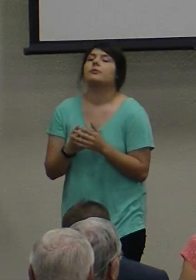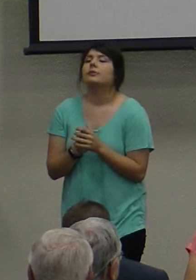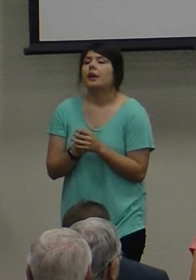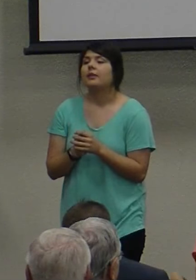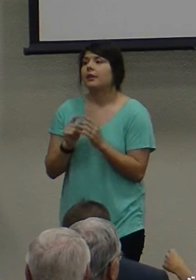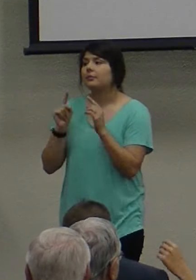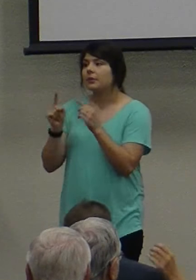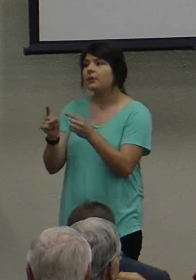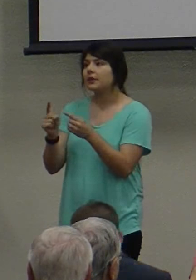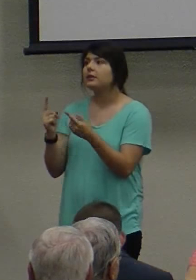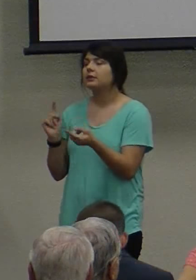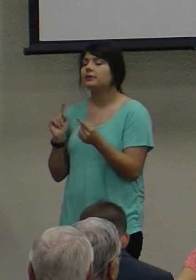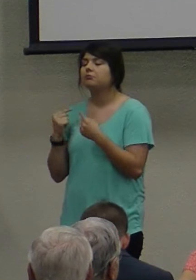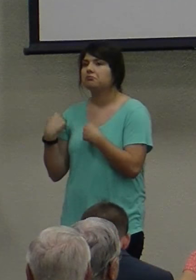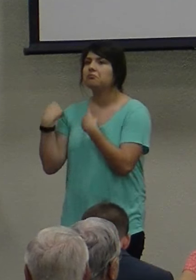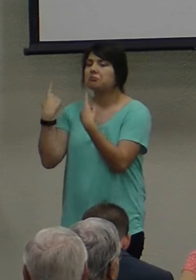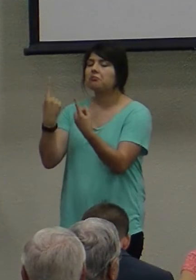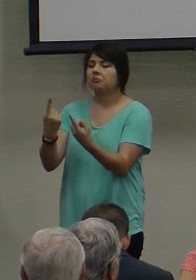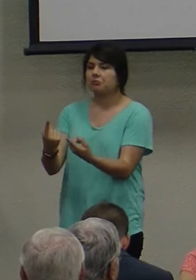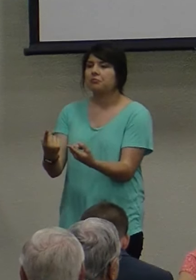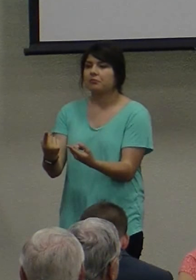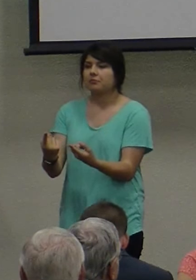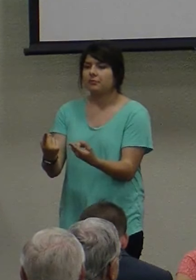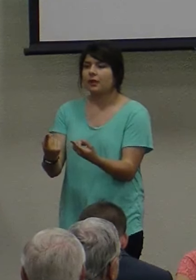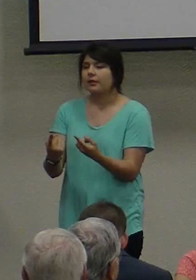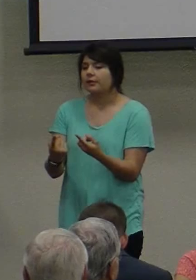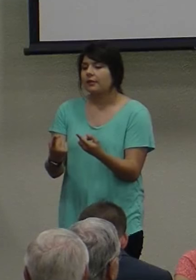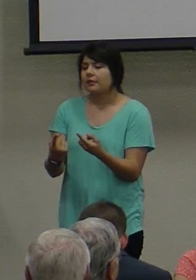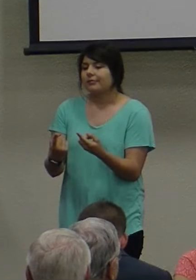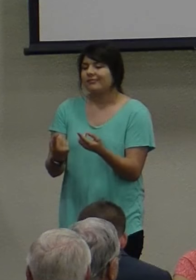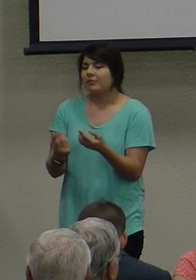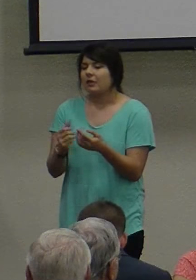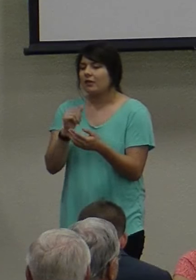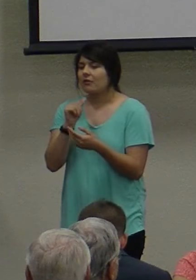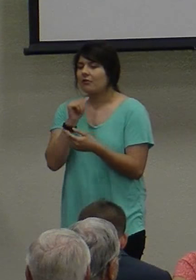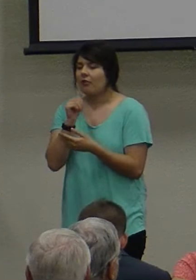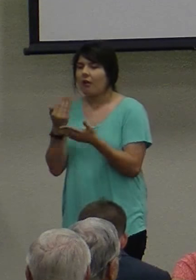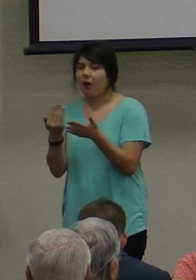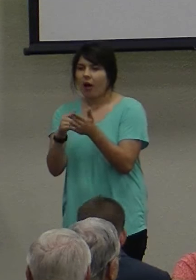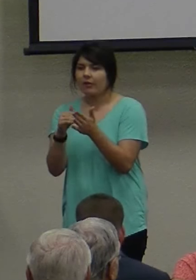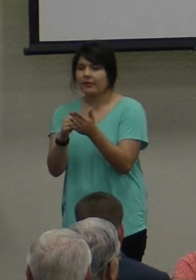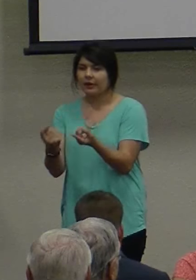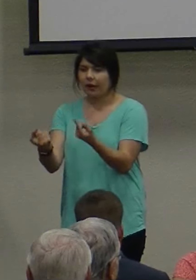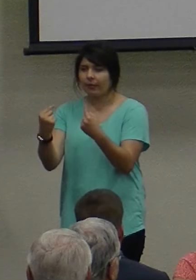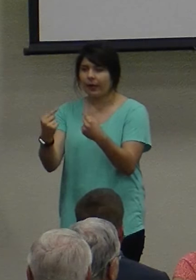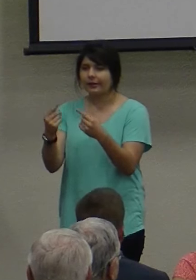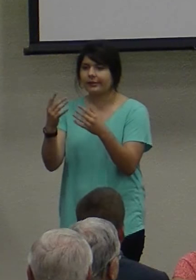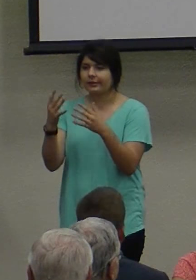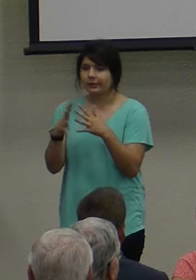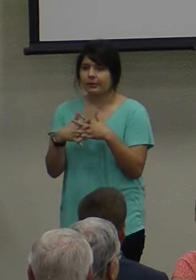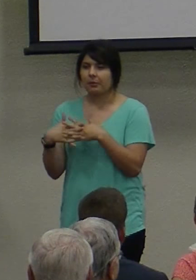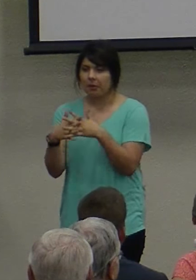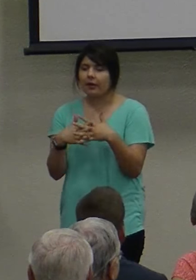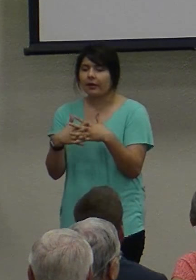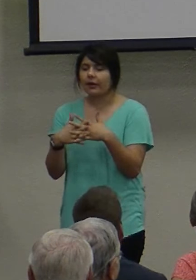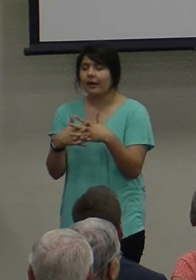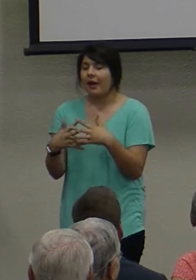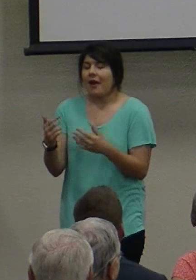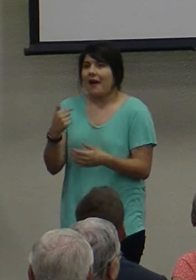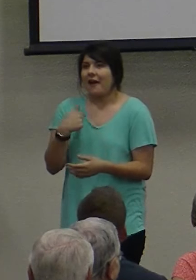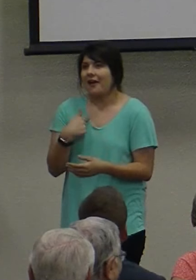ever since. And they have very seldom been back to the States. I'd almost forgotten what Chester